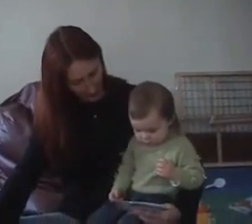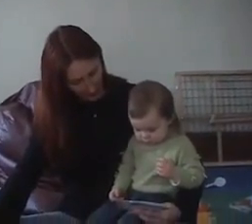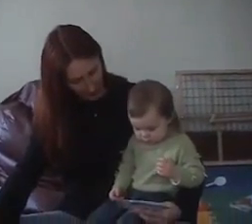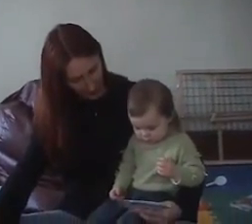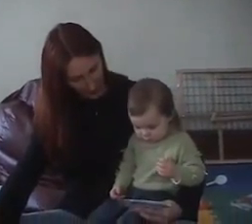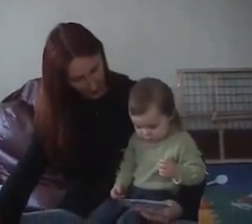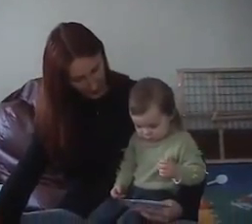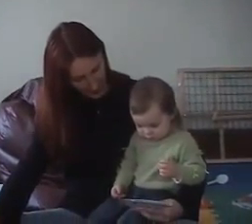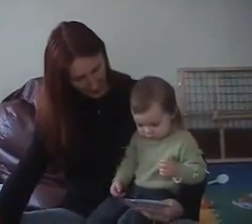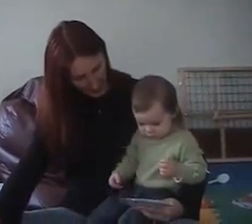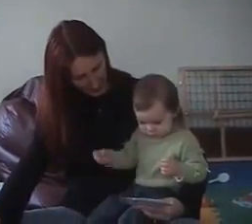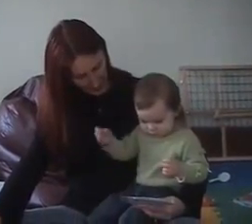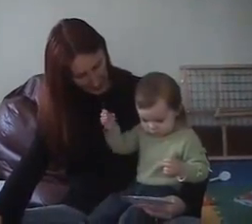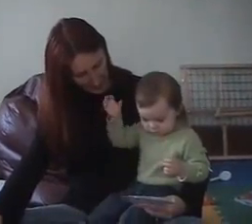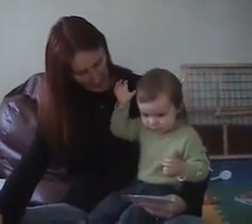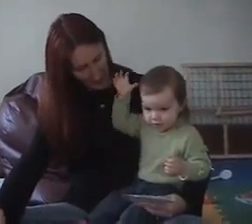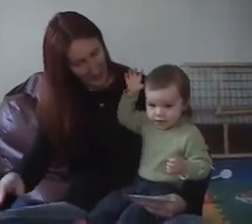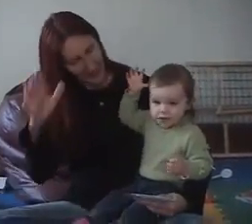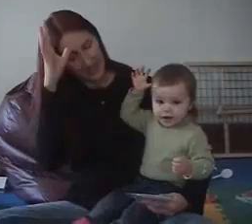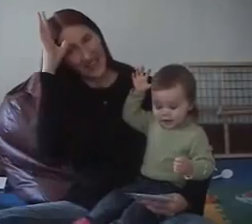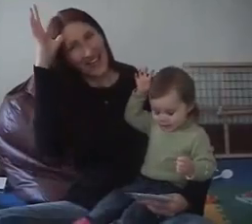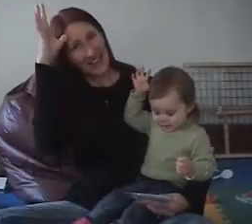What's the sign for daddy? Daddy.